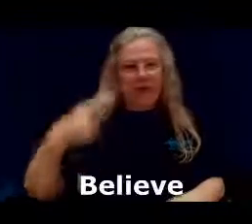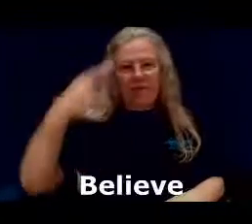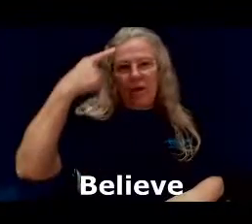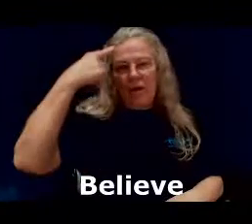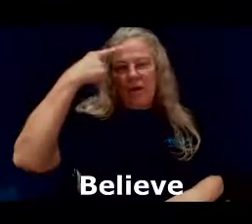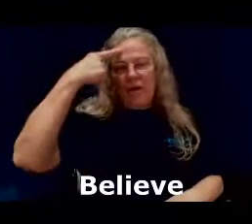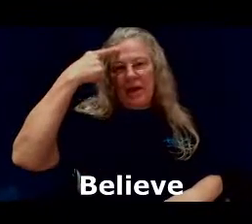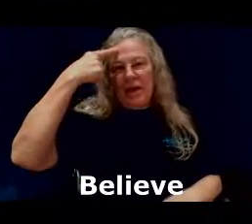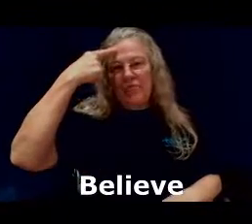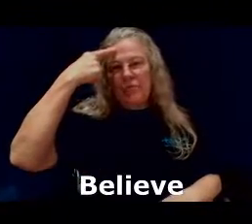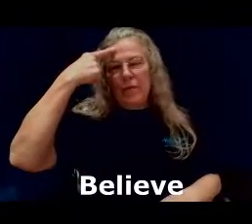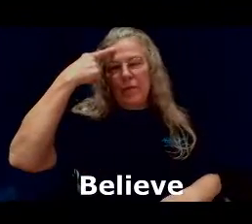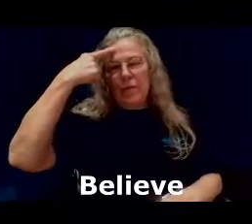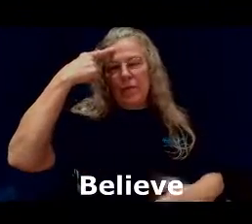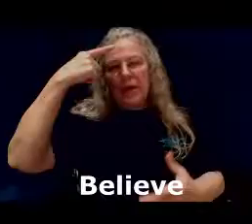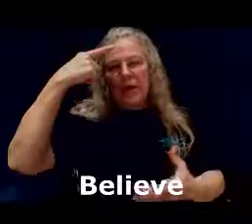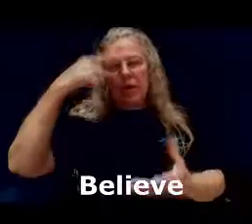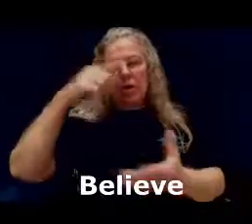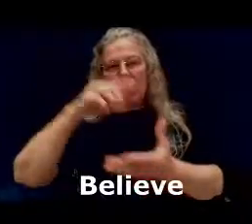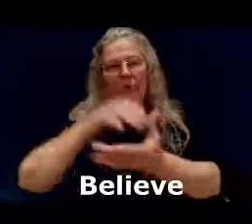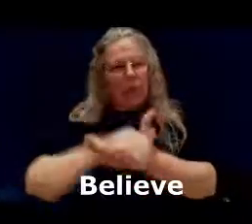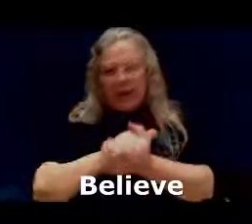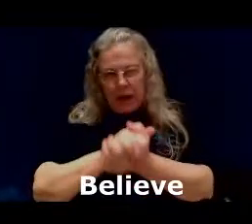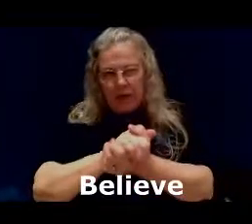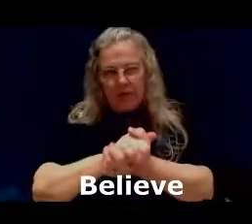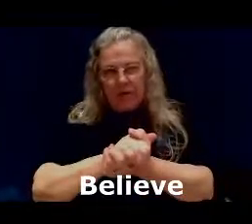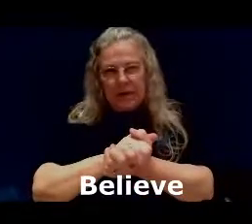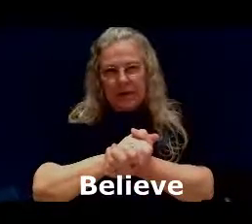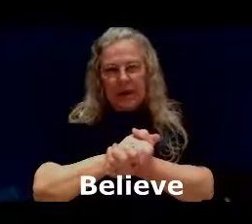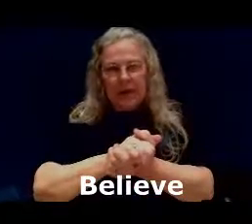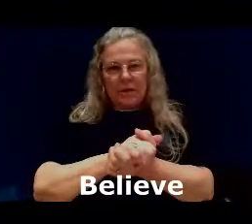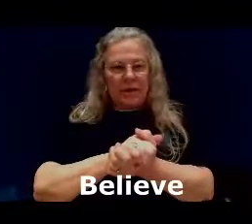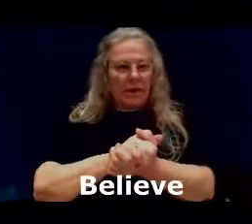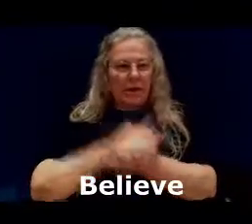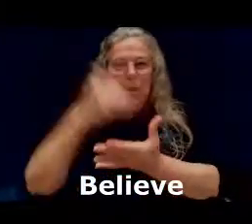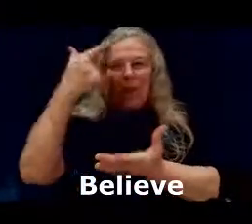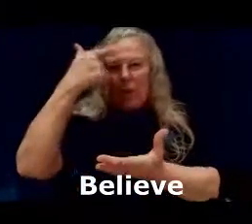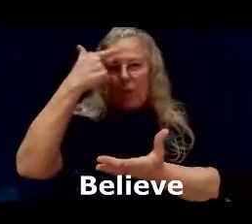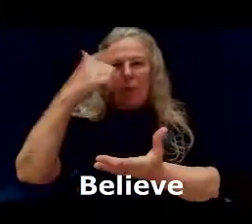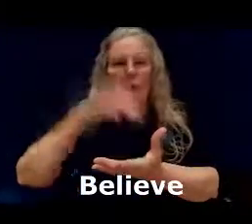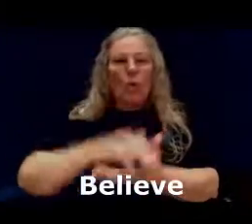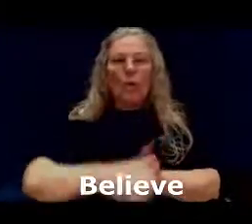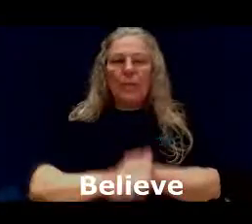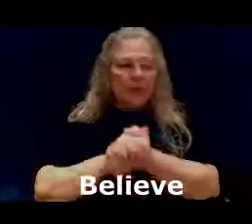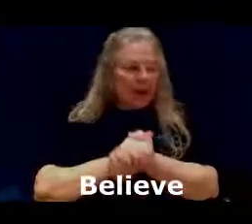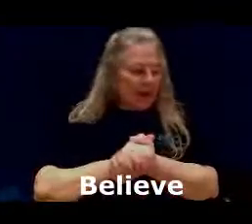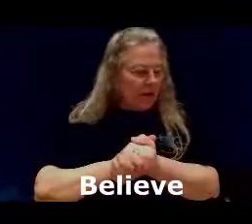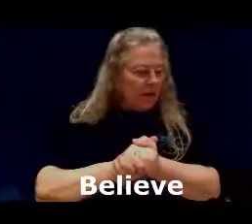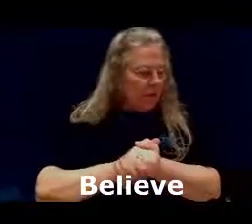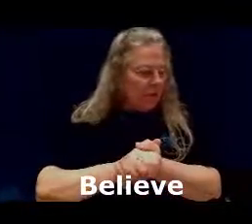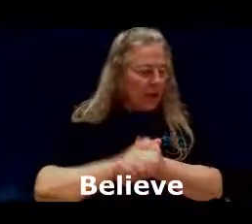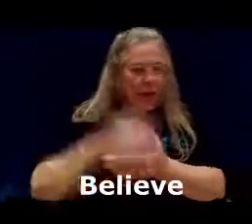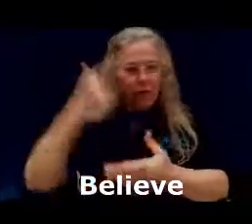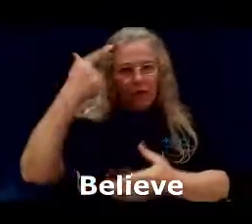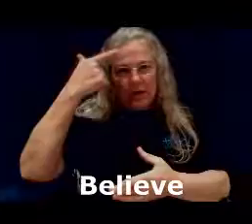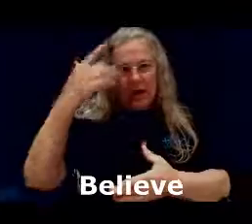Believe. Information up here that we keep very tight. But we believe, and you can take